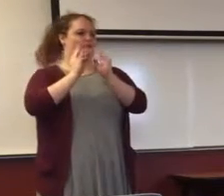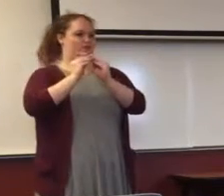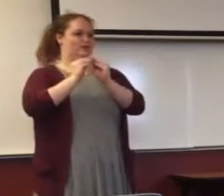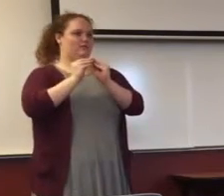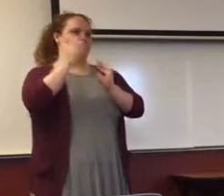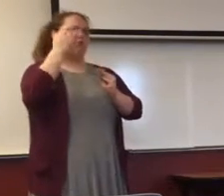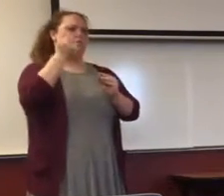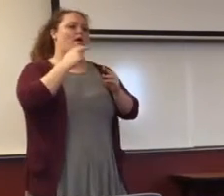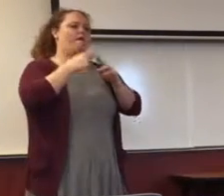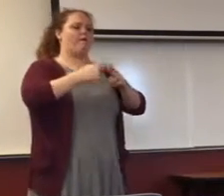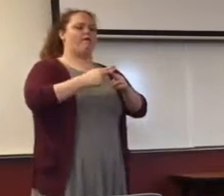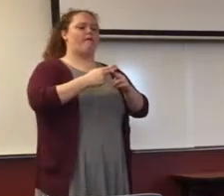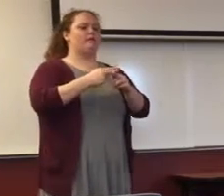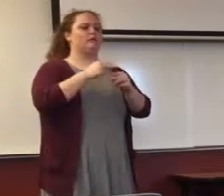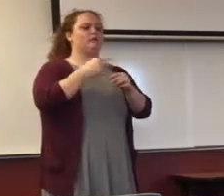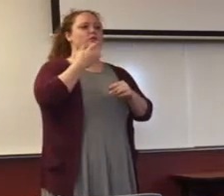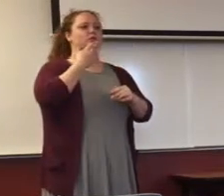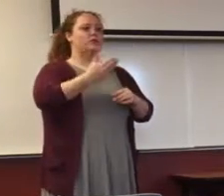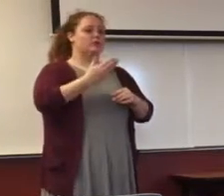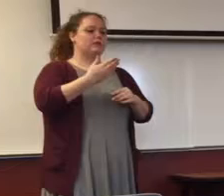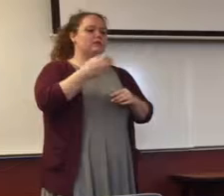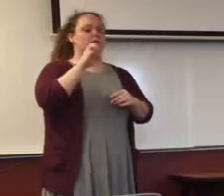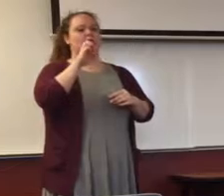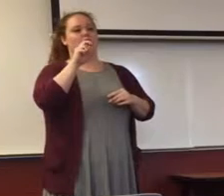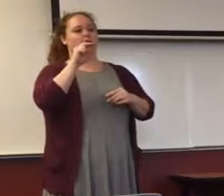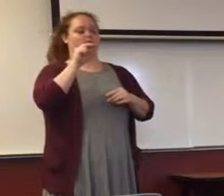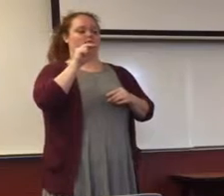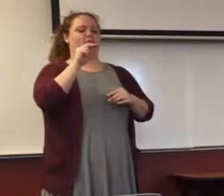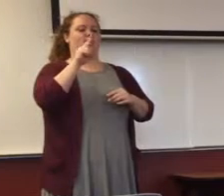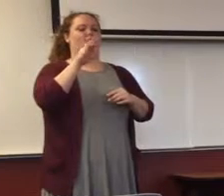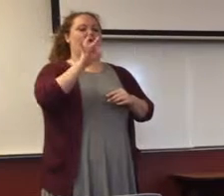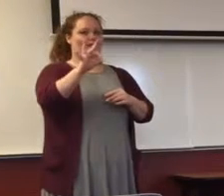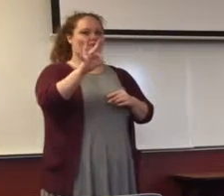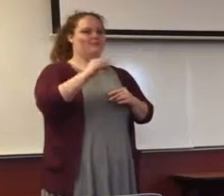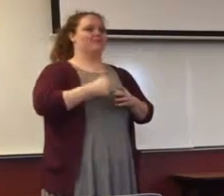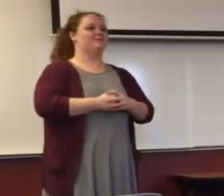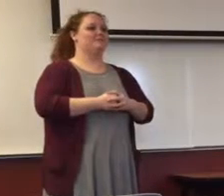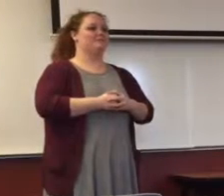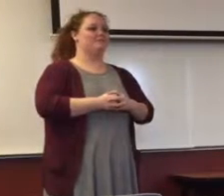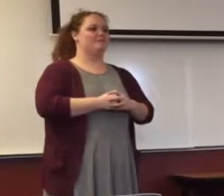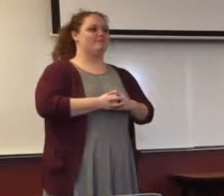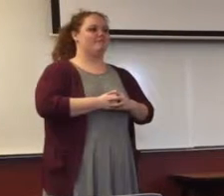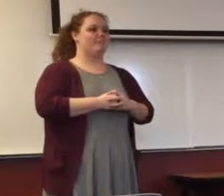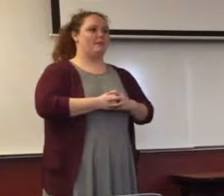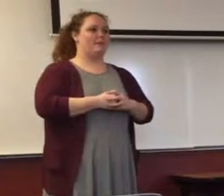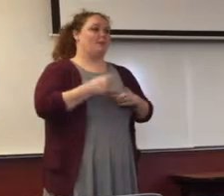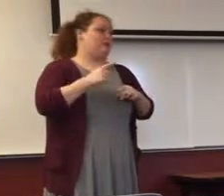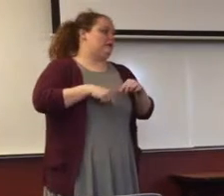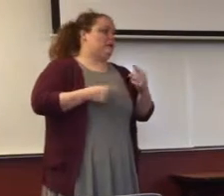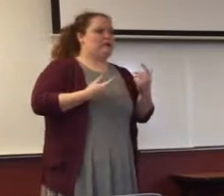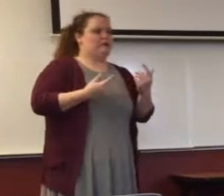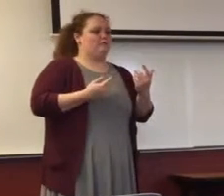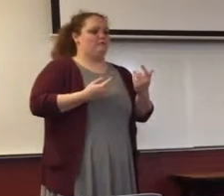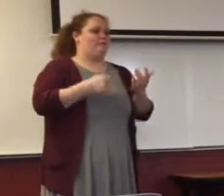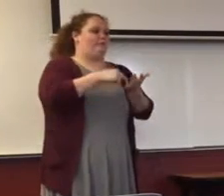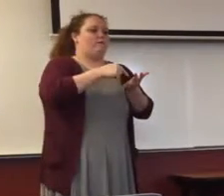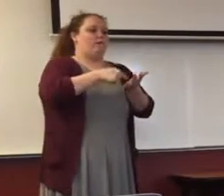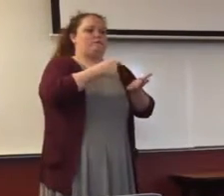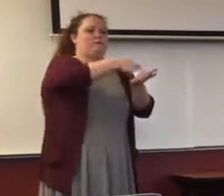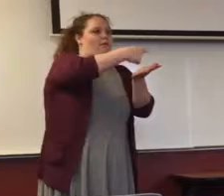with the staff, the faculty, I said, we can't afford to pay anybody, we have no money, college is not gonna give us